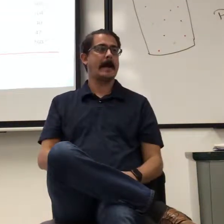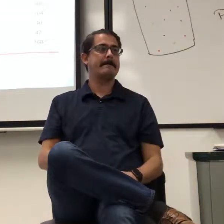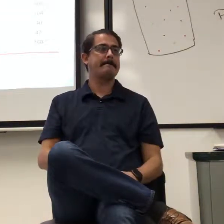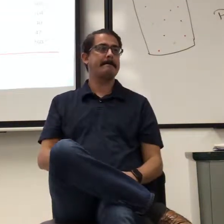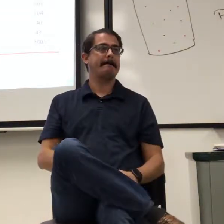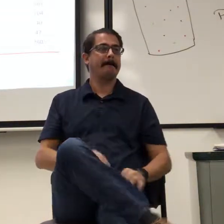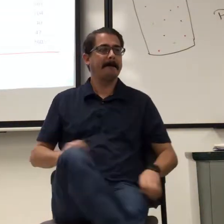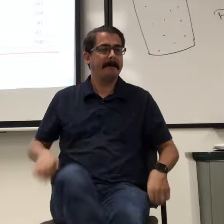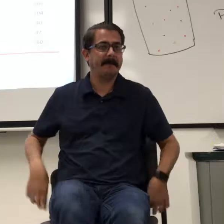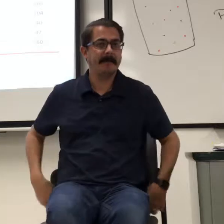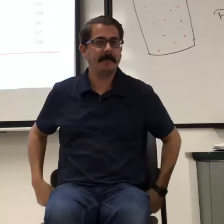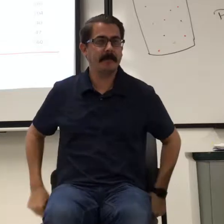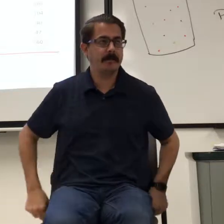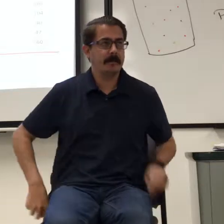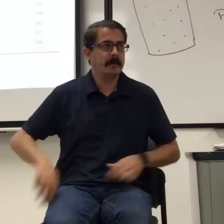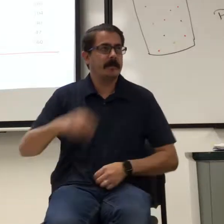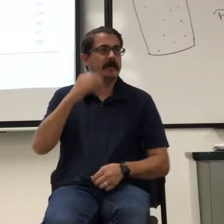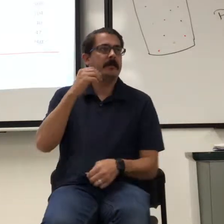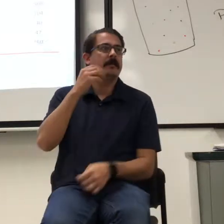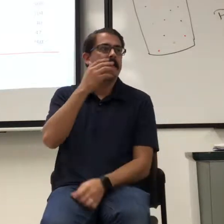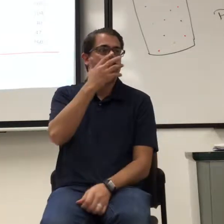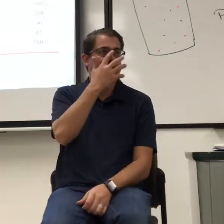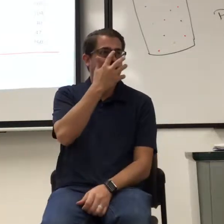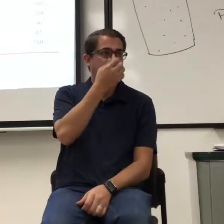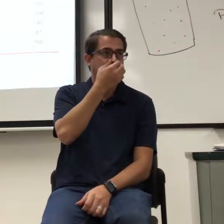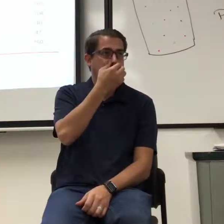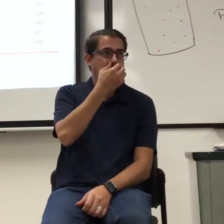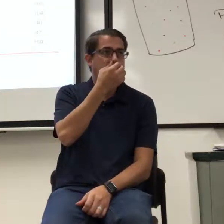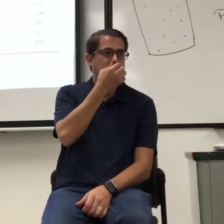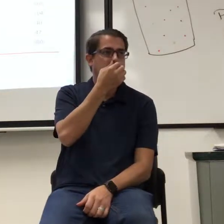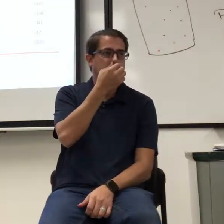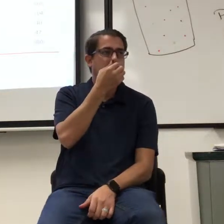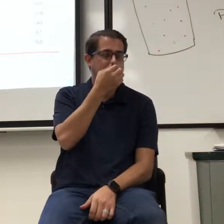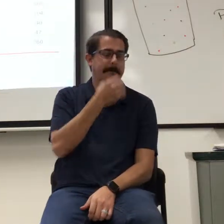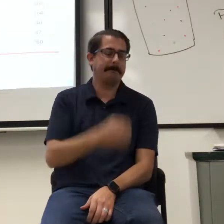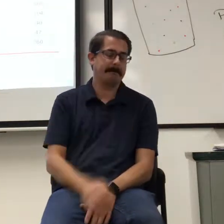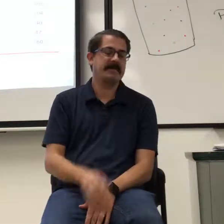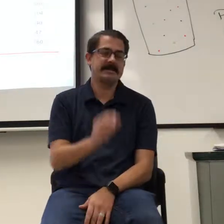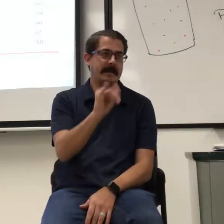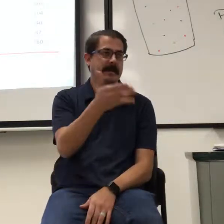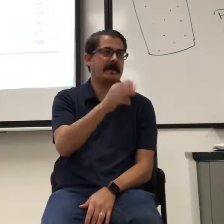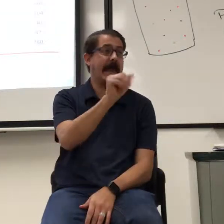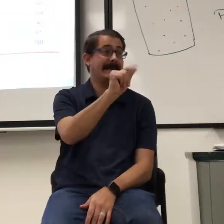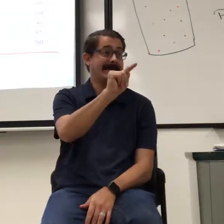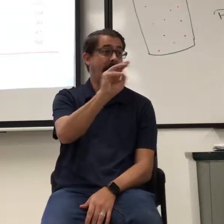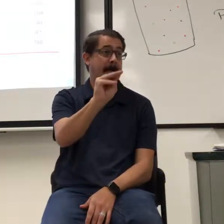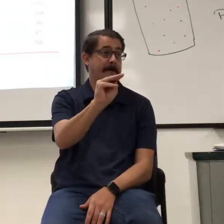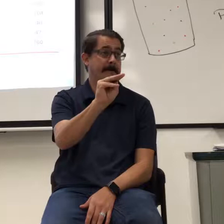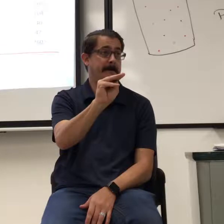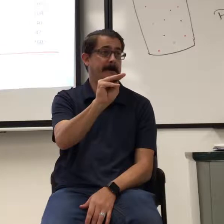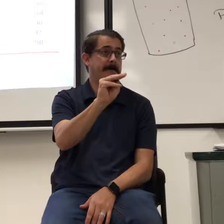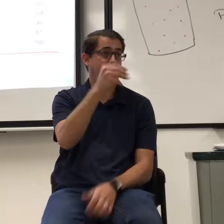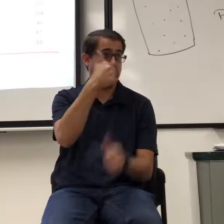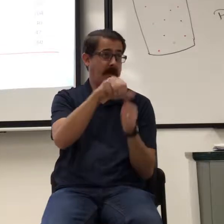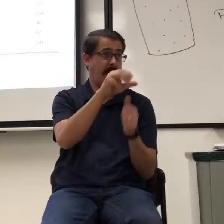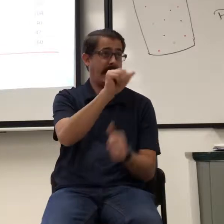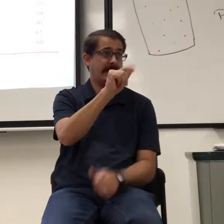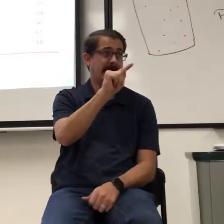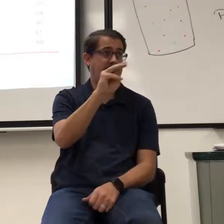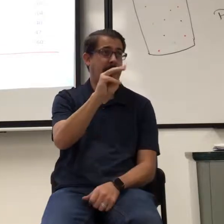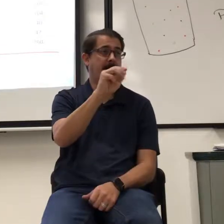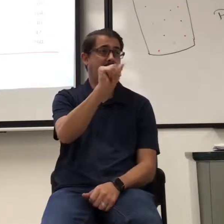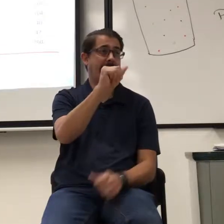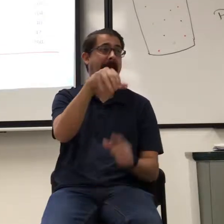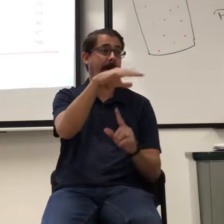And you're living under a column of air that's really a gas mix, but it's primarily just